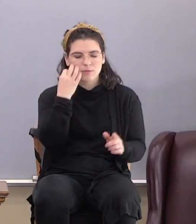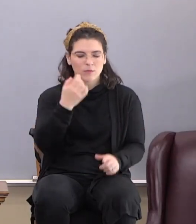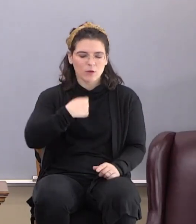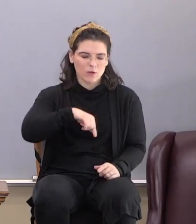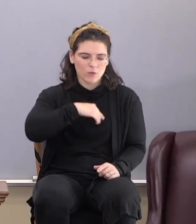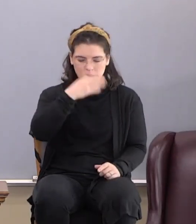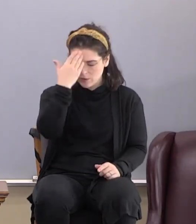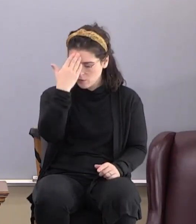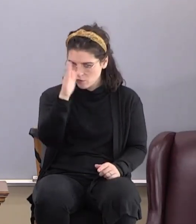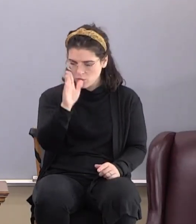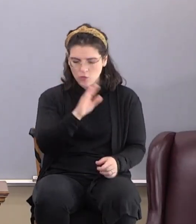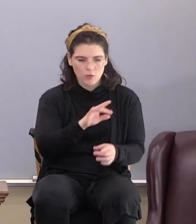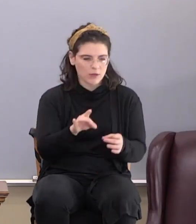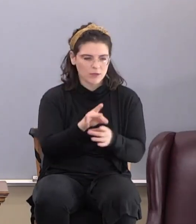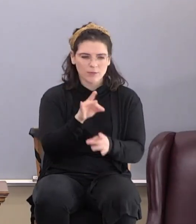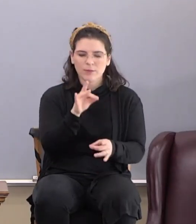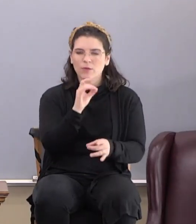where